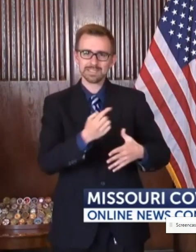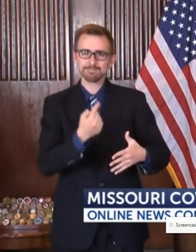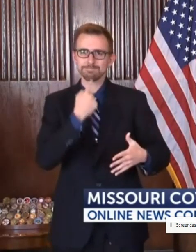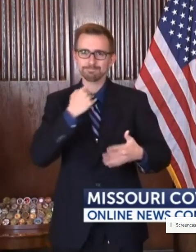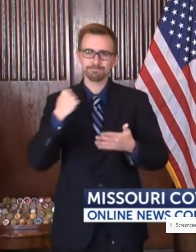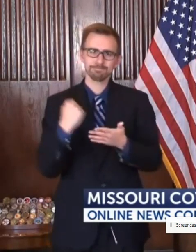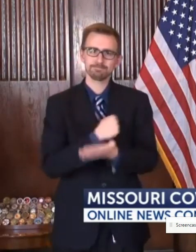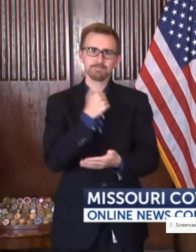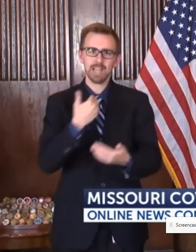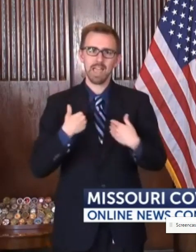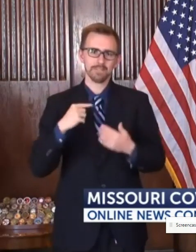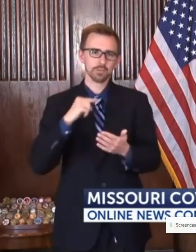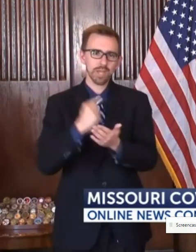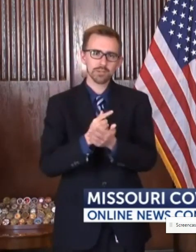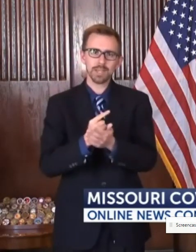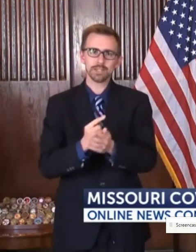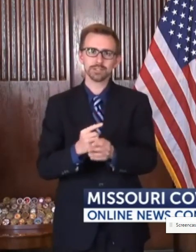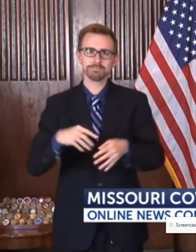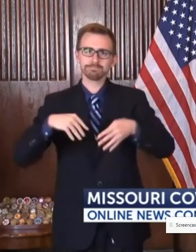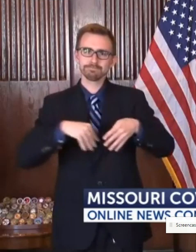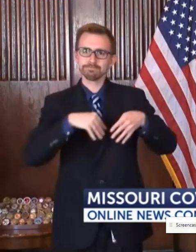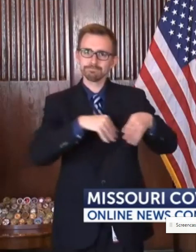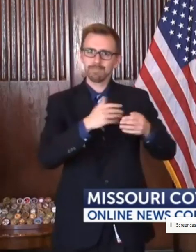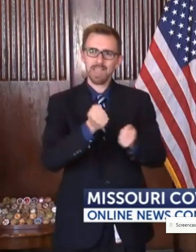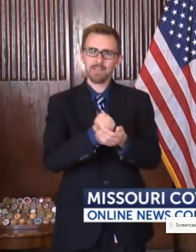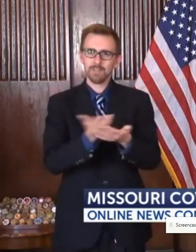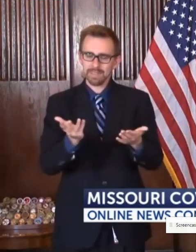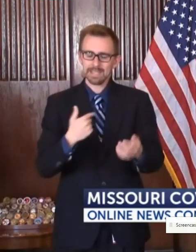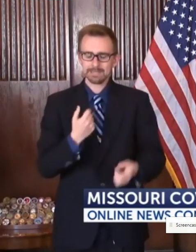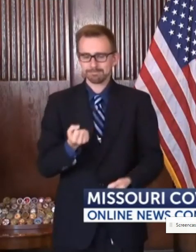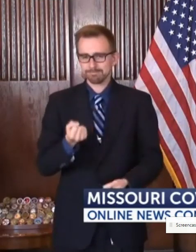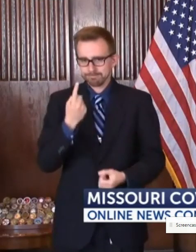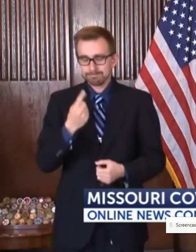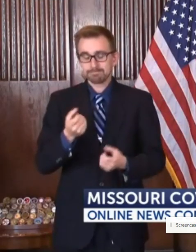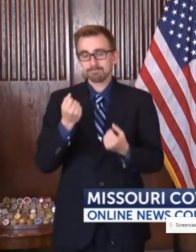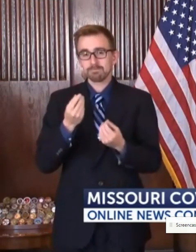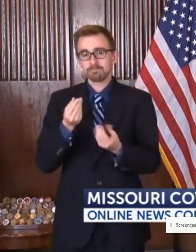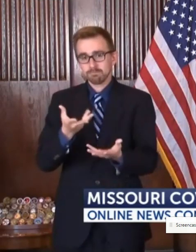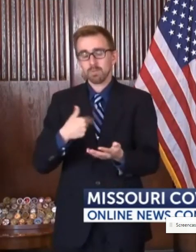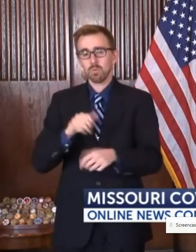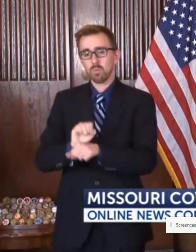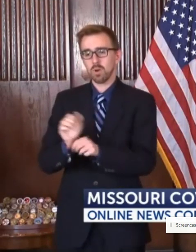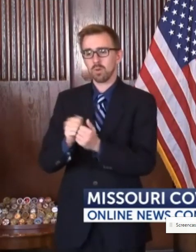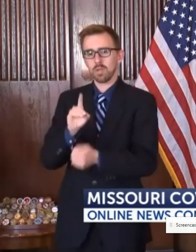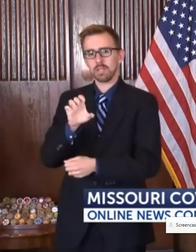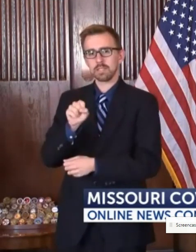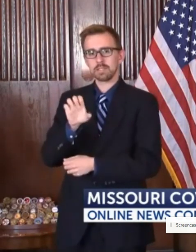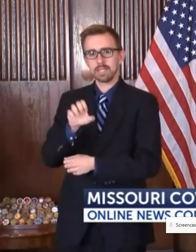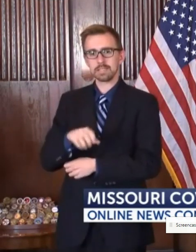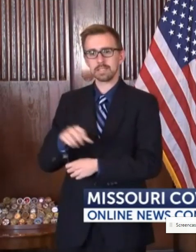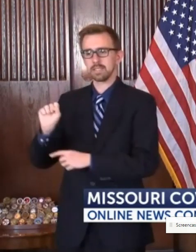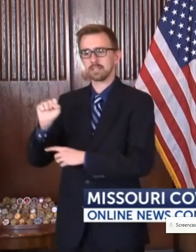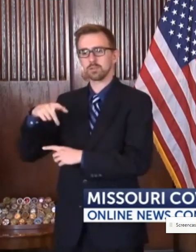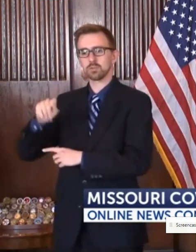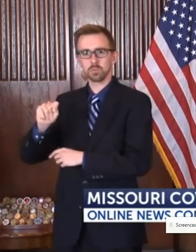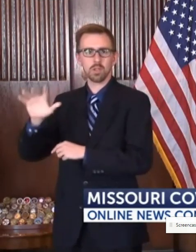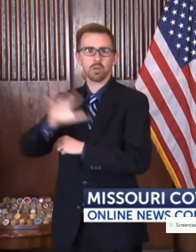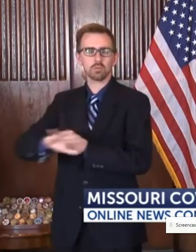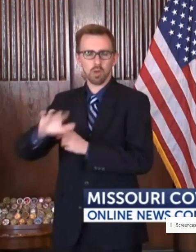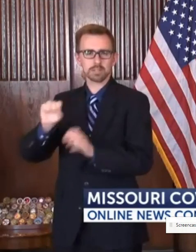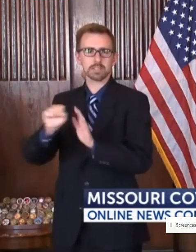not be able to have that graduation ceremony. But let me assure you this, we will work with DESE, we will work with the superintendents across the